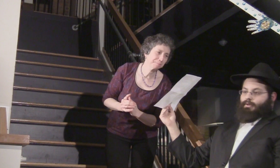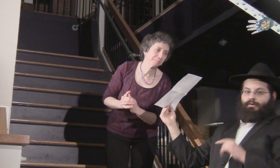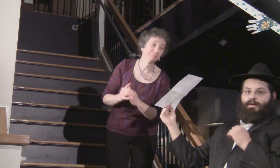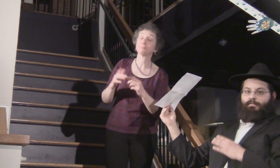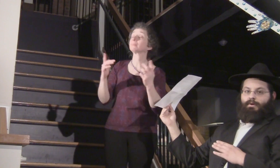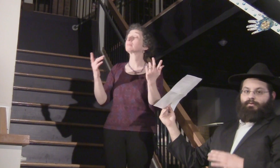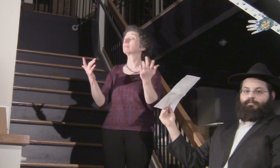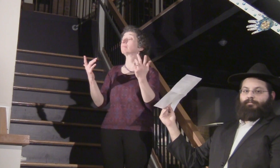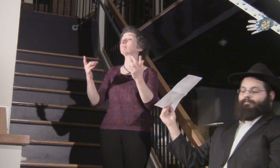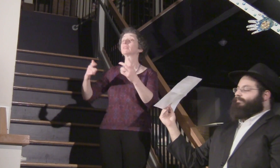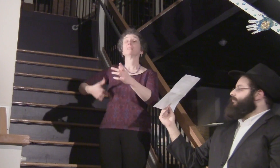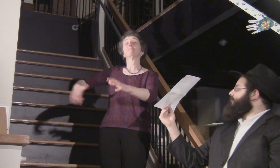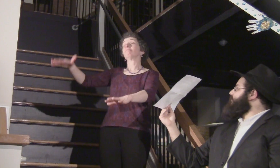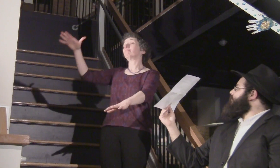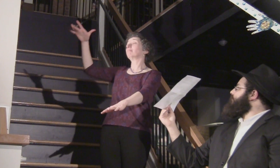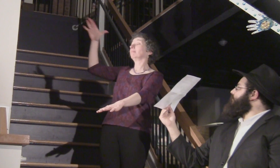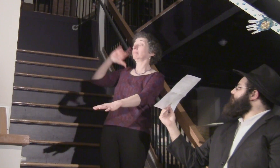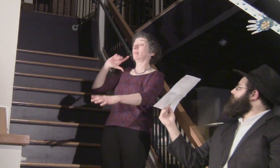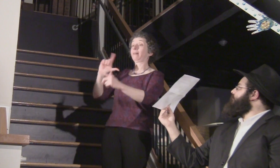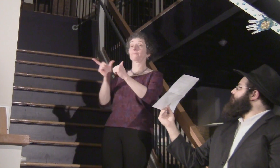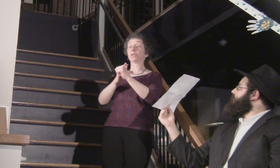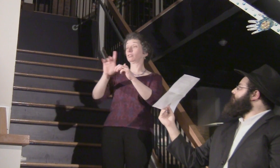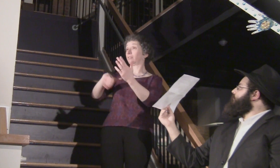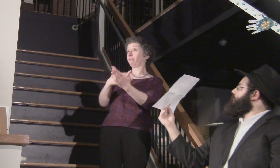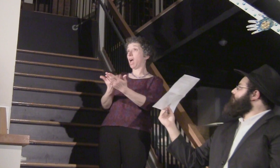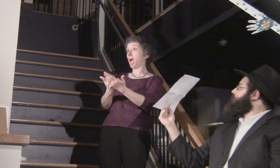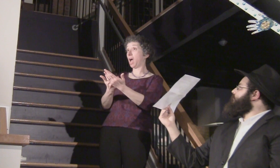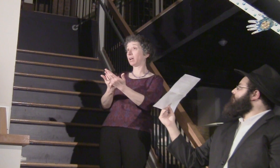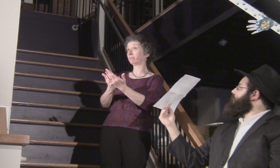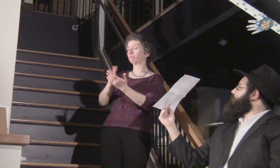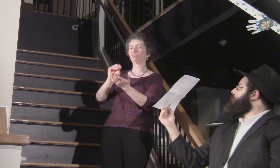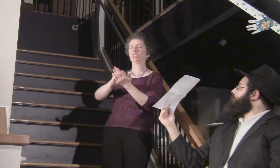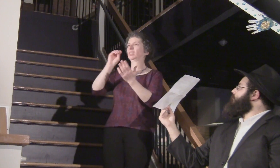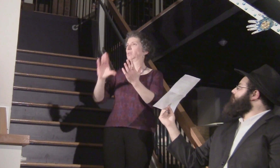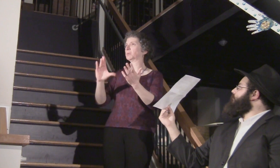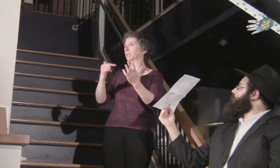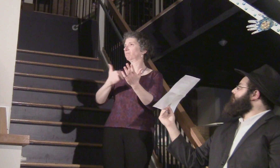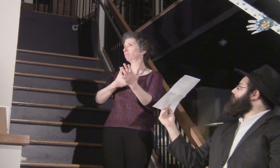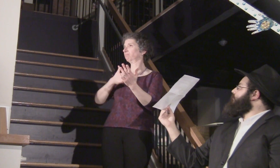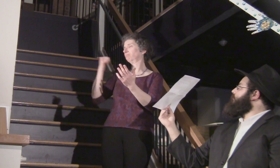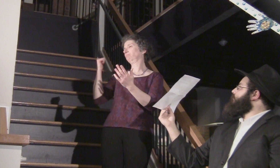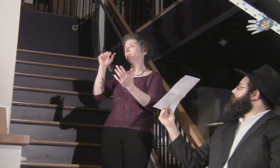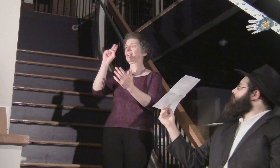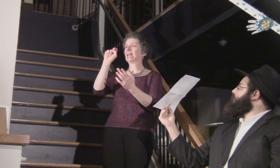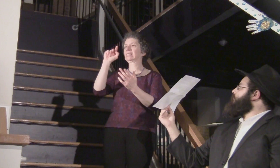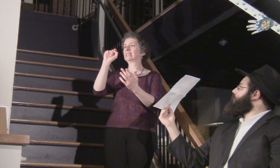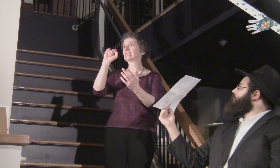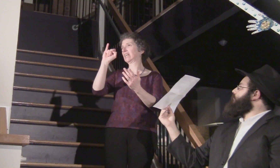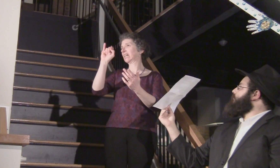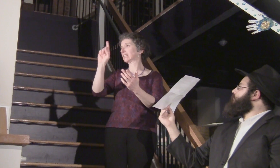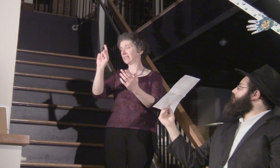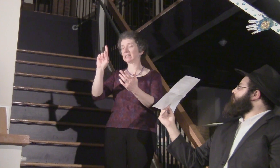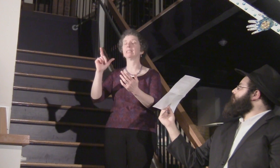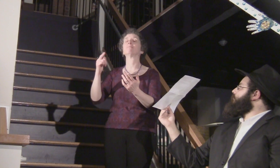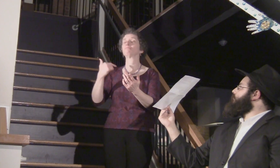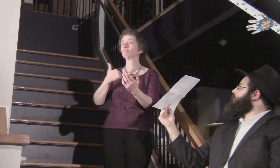time coming. And so, a long time ago, when I first arrived, I was a student at